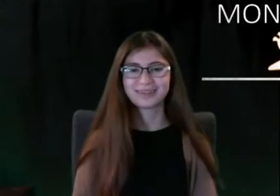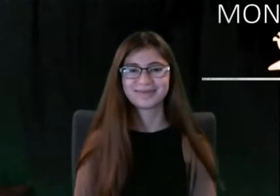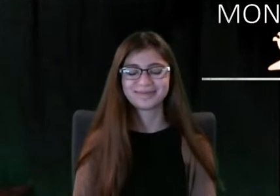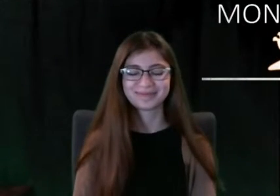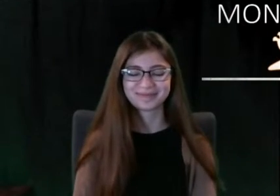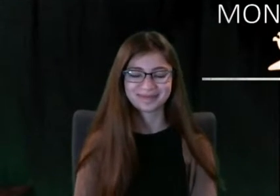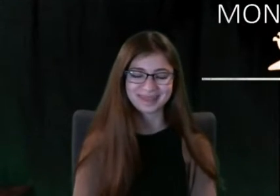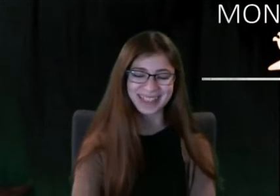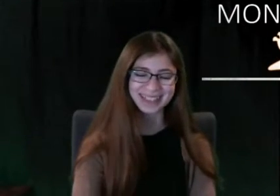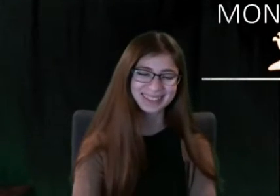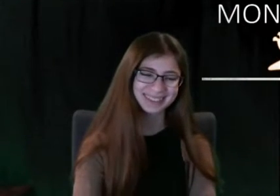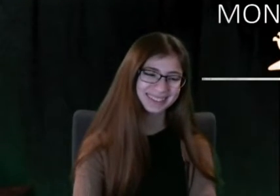Get.